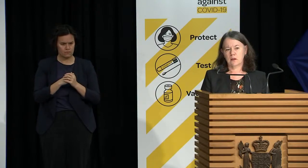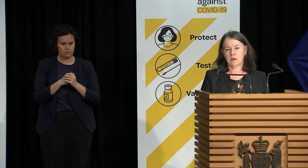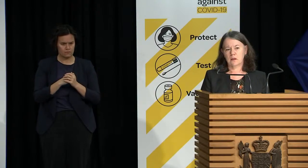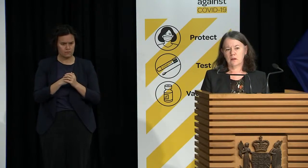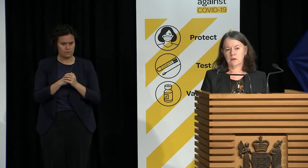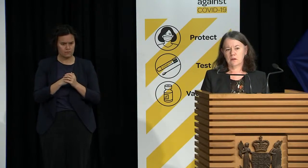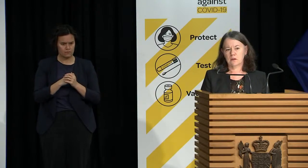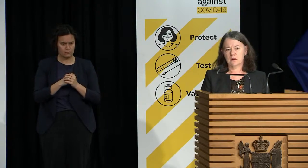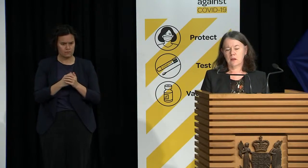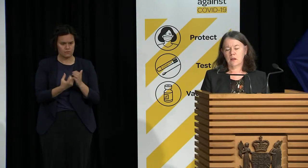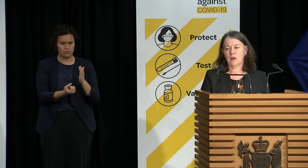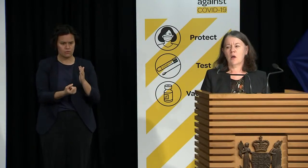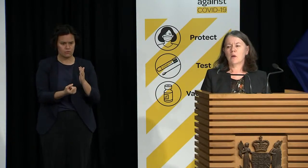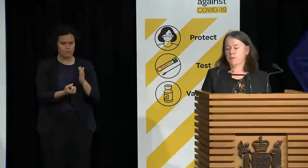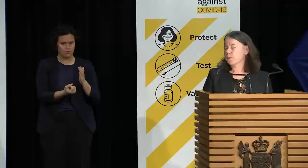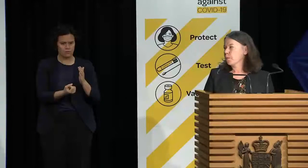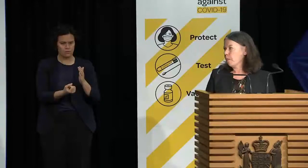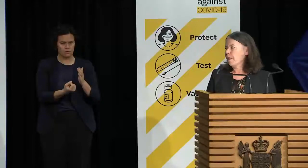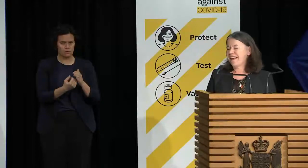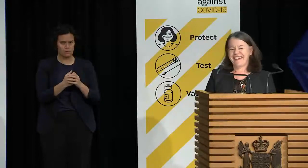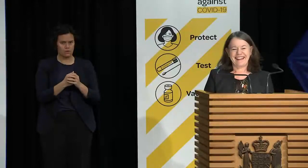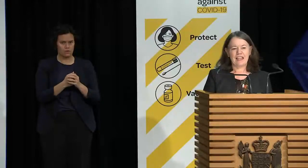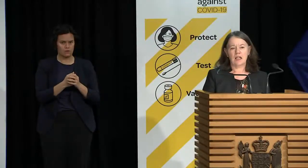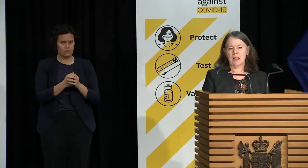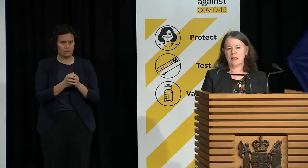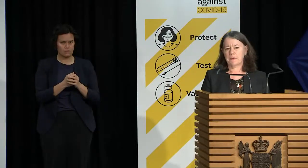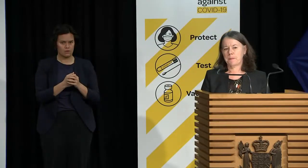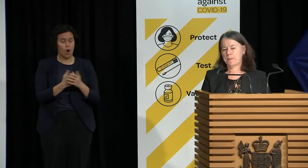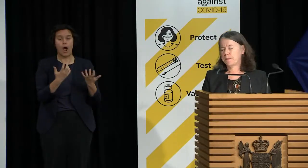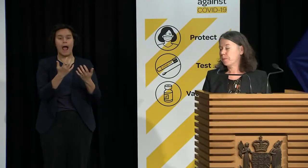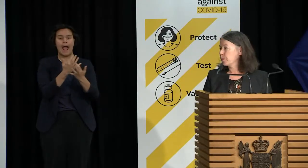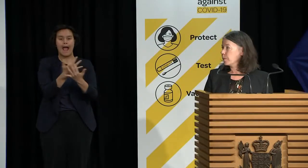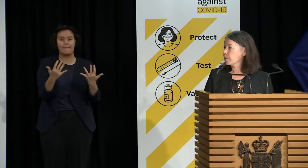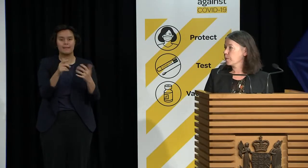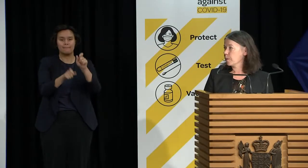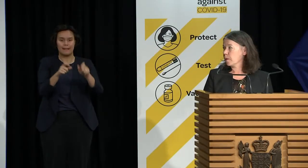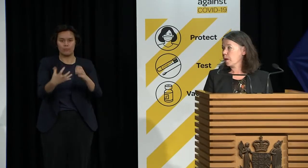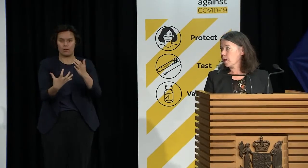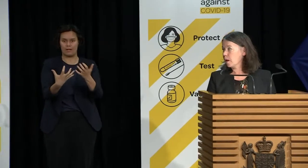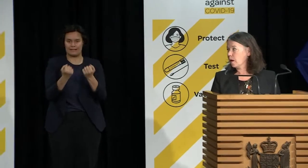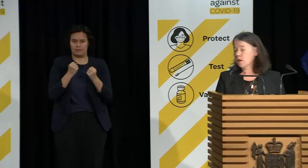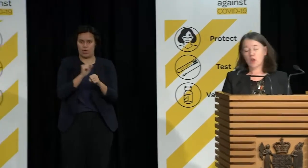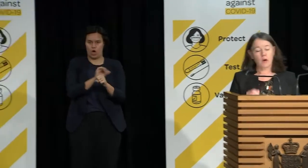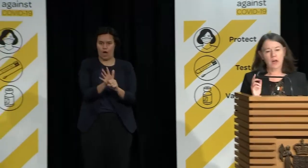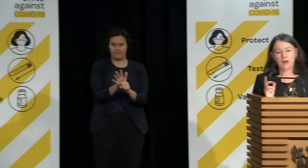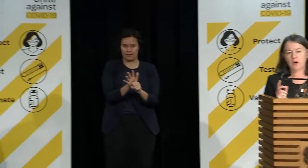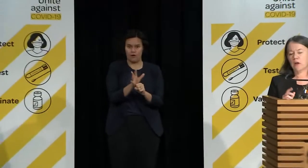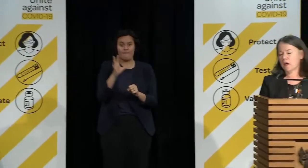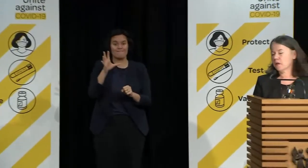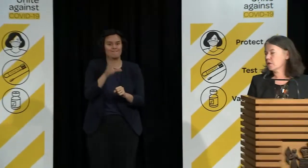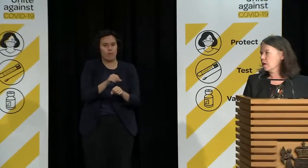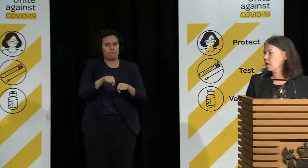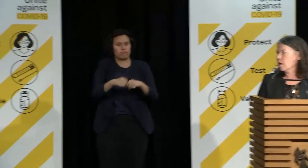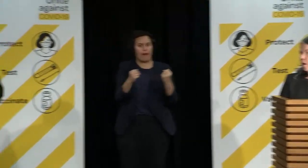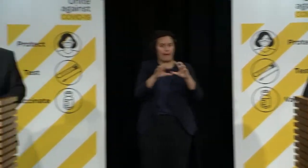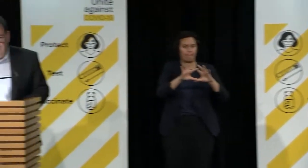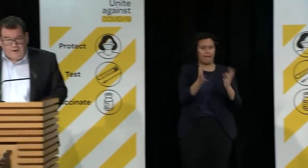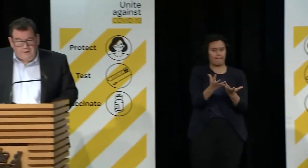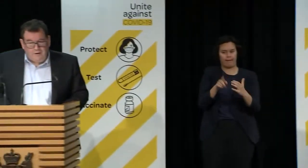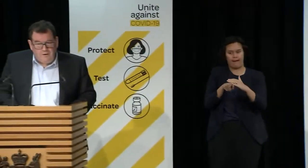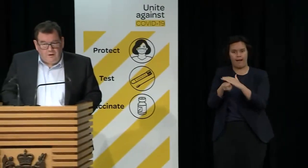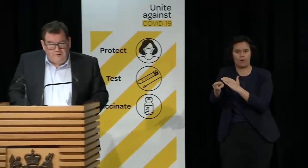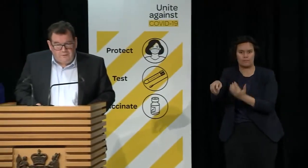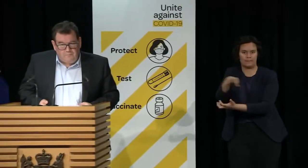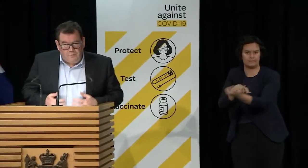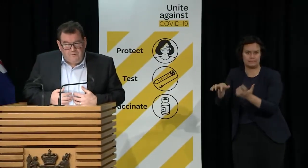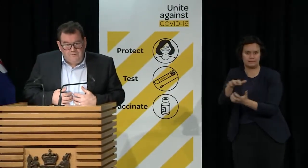that households are still not staying in their household bubbles? I don't have the number. I don't think either of us have the specific number,